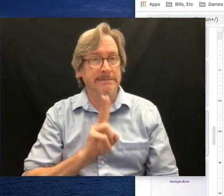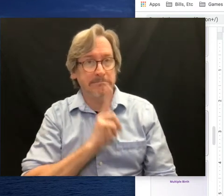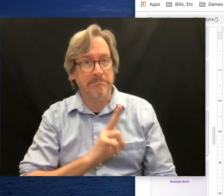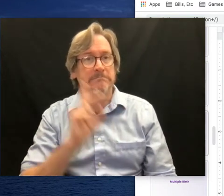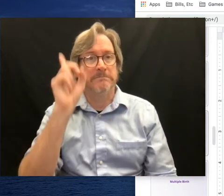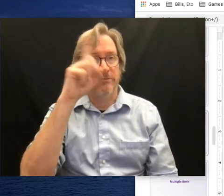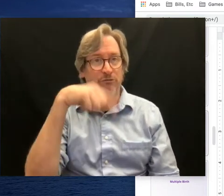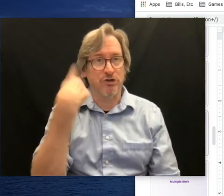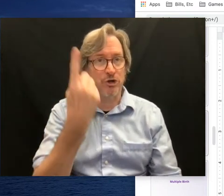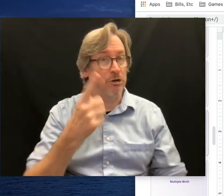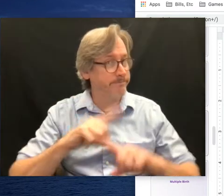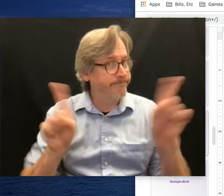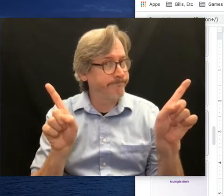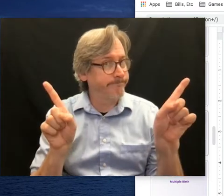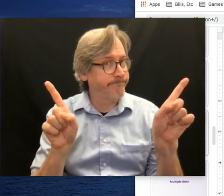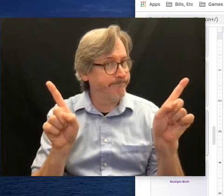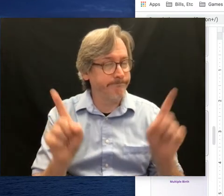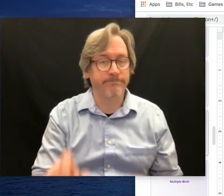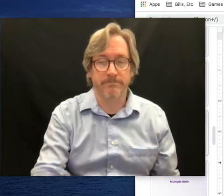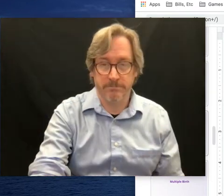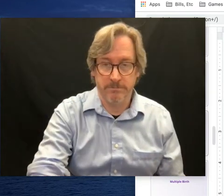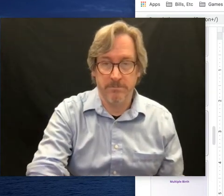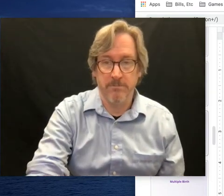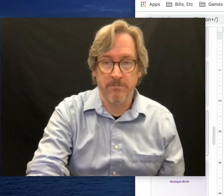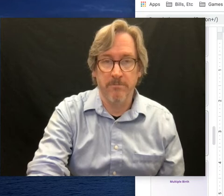and fraternal.